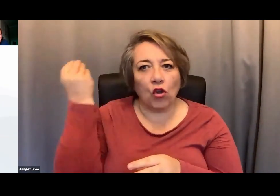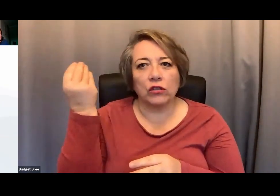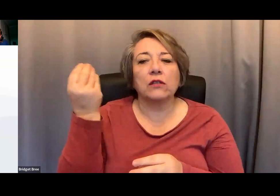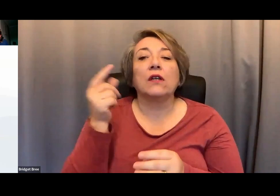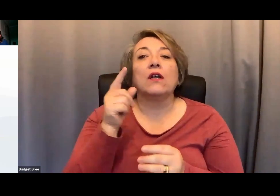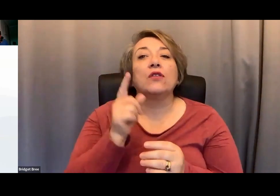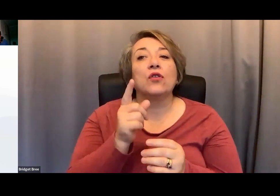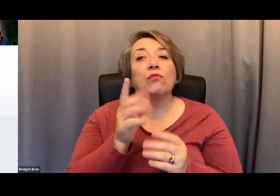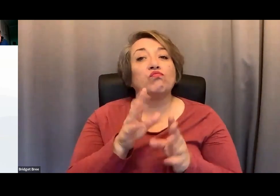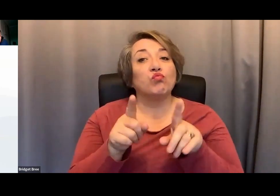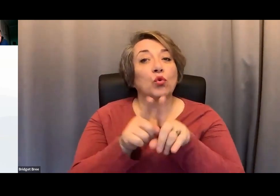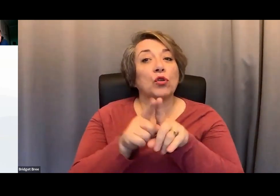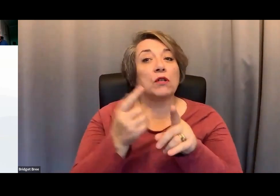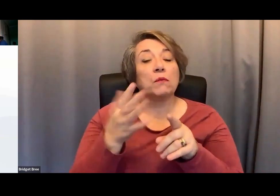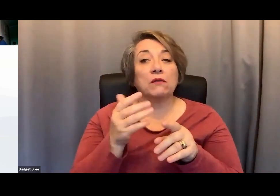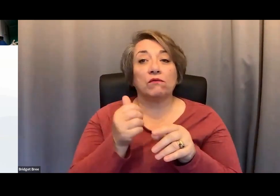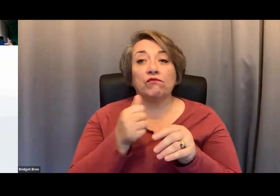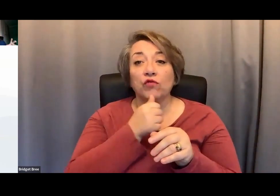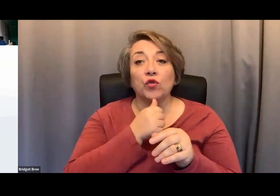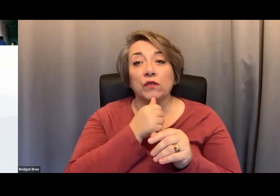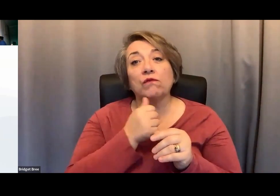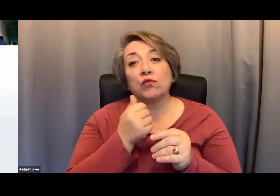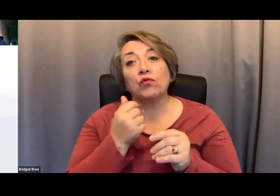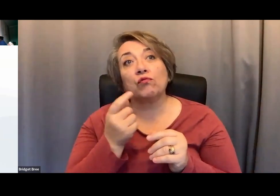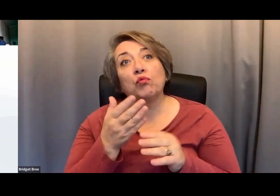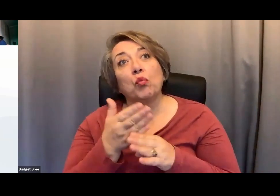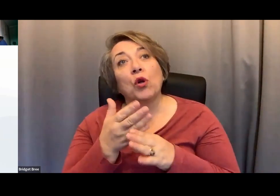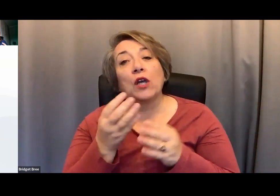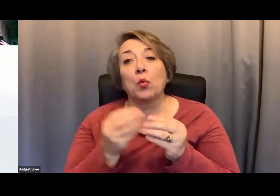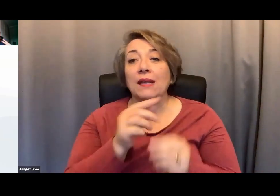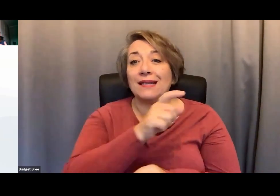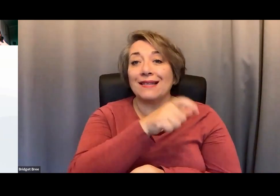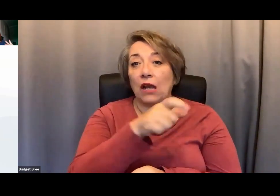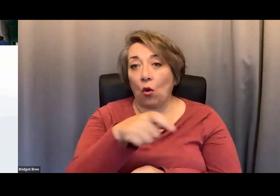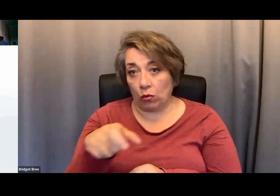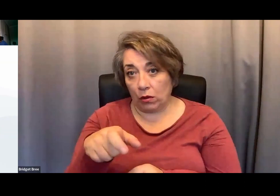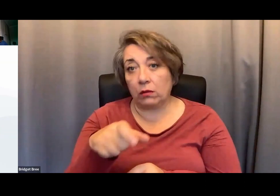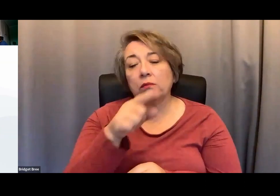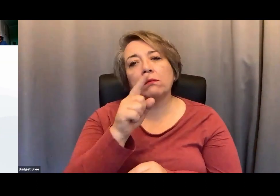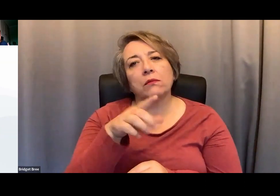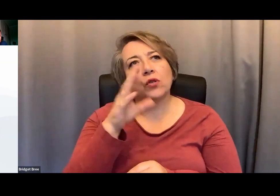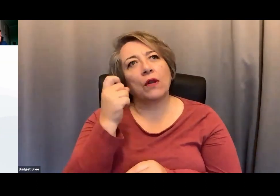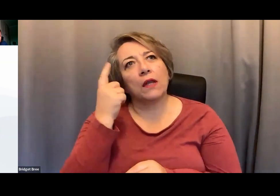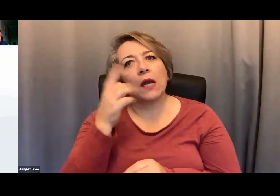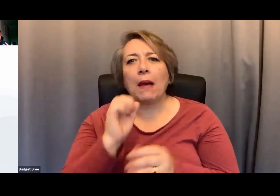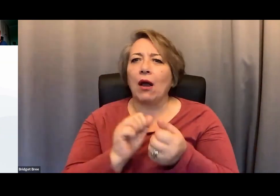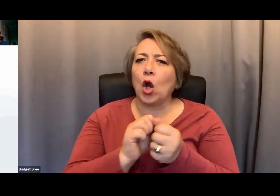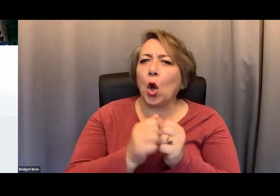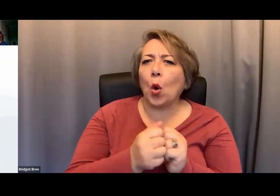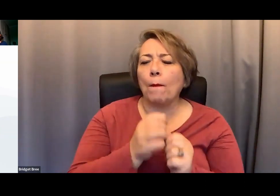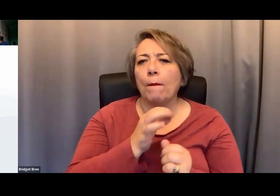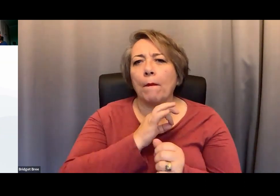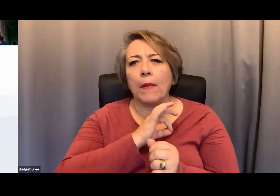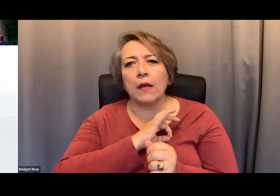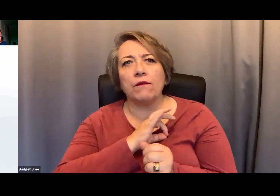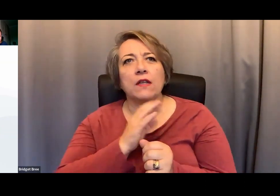also been really useful, we found, in working with stakeholders to consider possible co-benefits or trade-offs, which